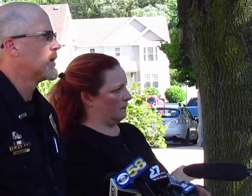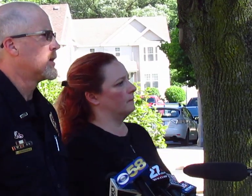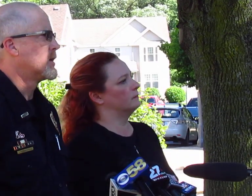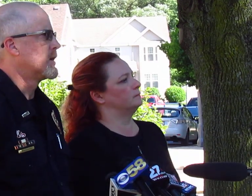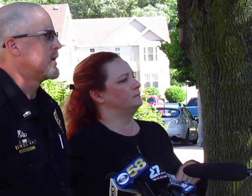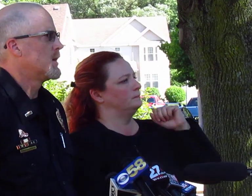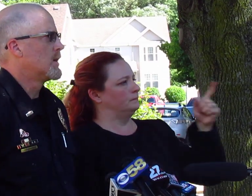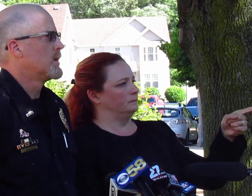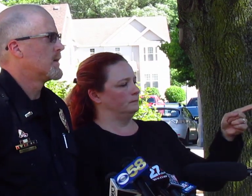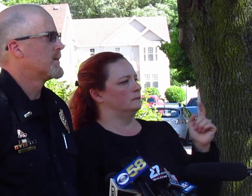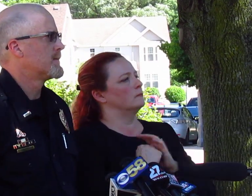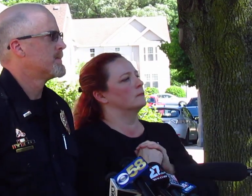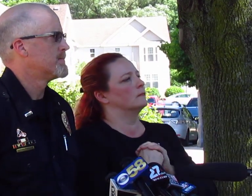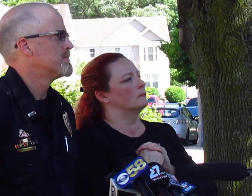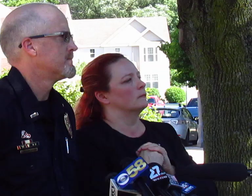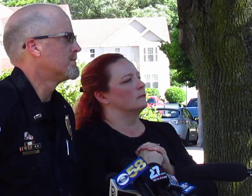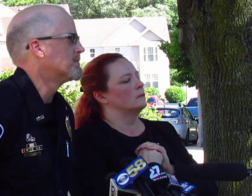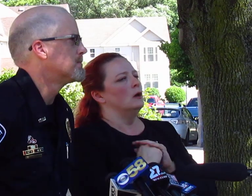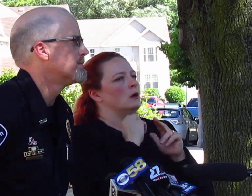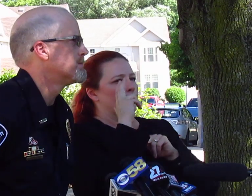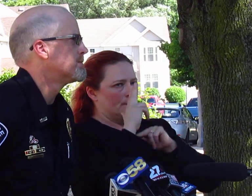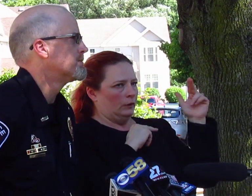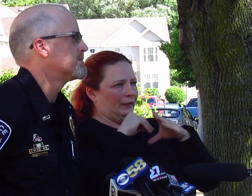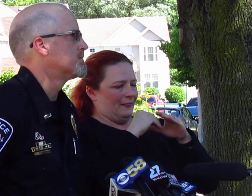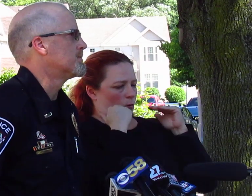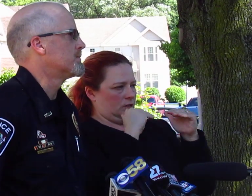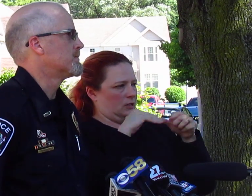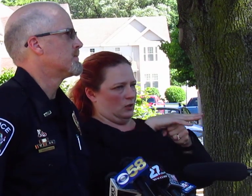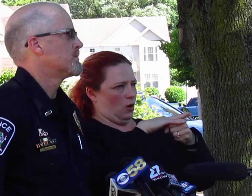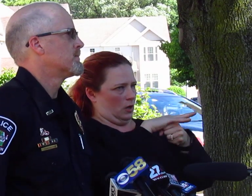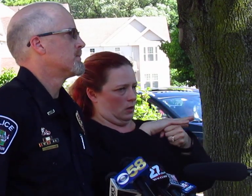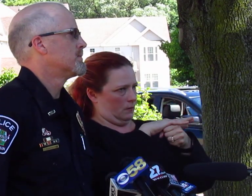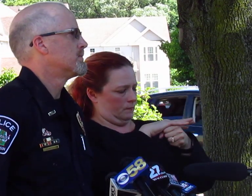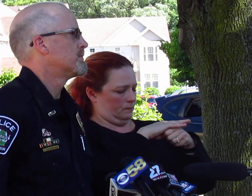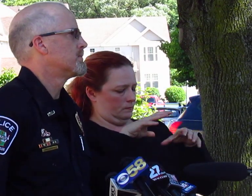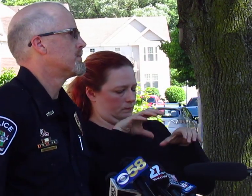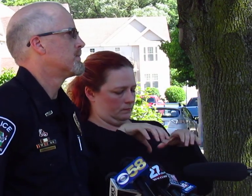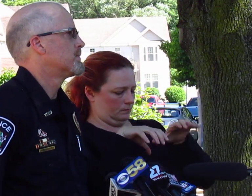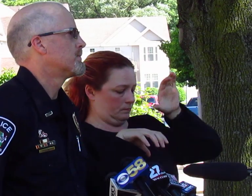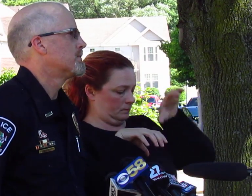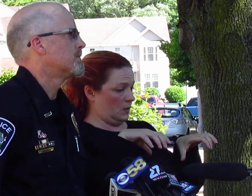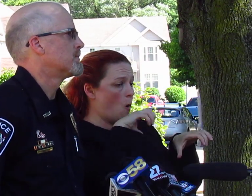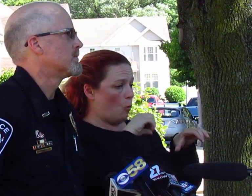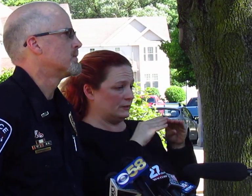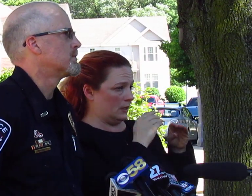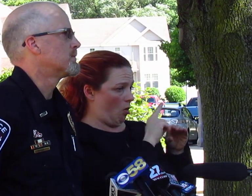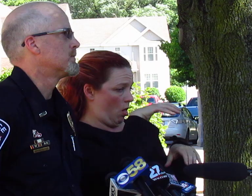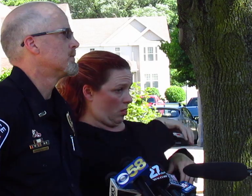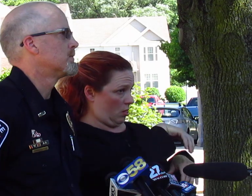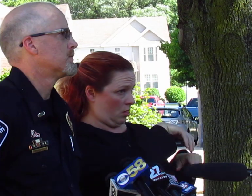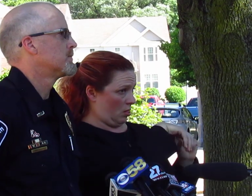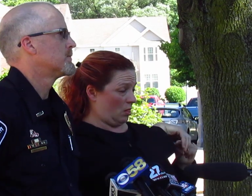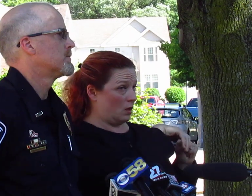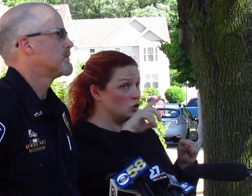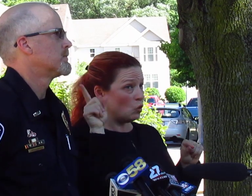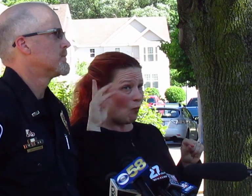in within the restricted area. Other than the old city hall, is the city going to have any inspectors go